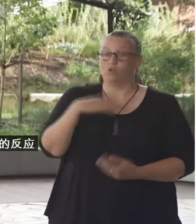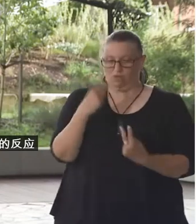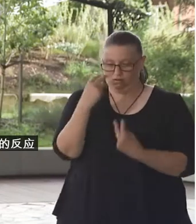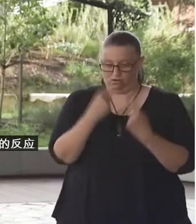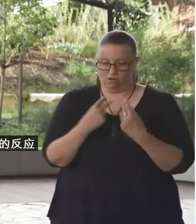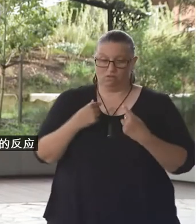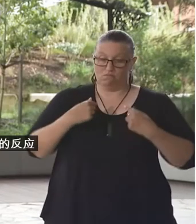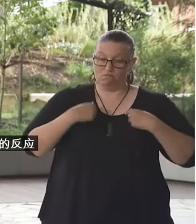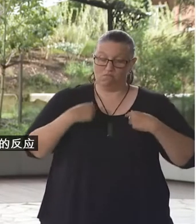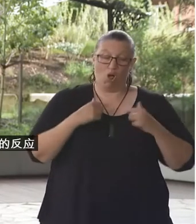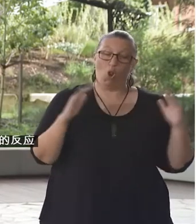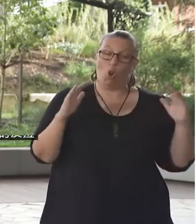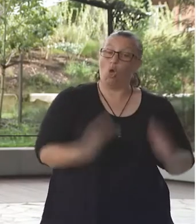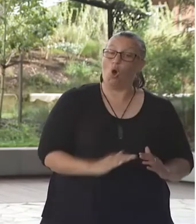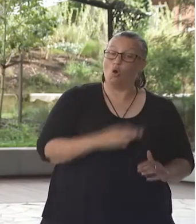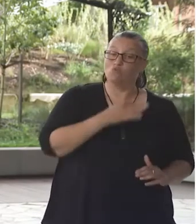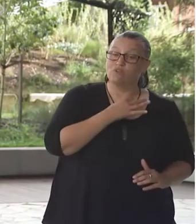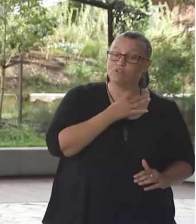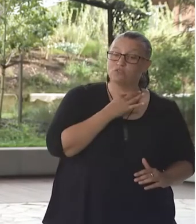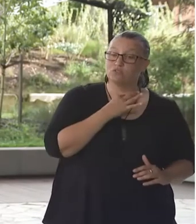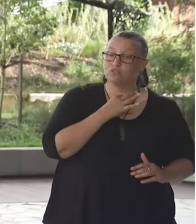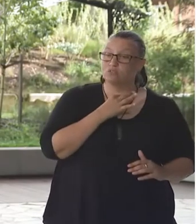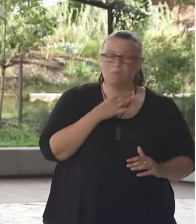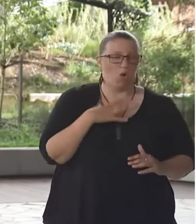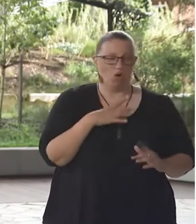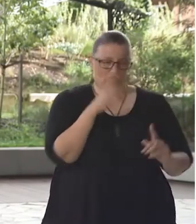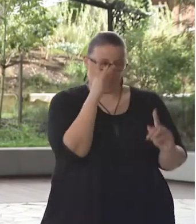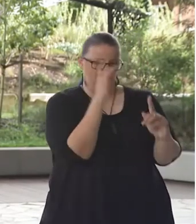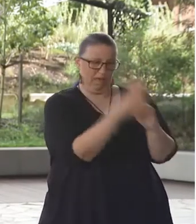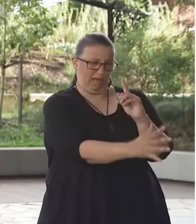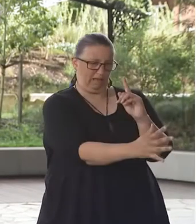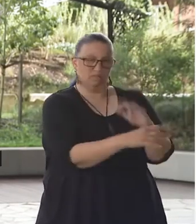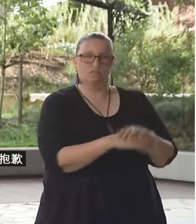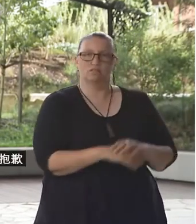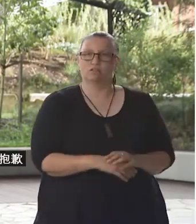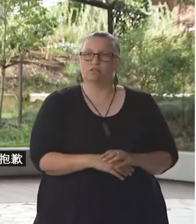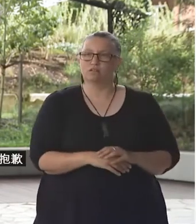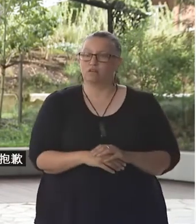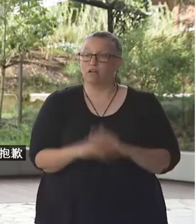informed decisions. It's also important that this hasn't been probably very